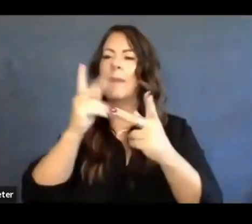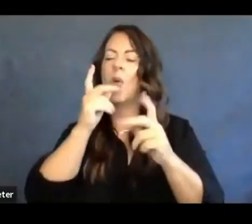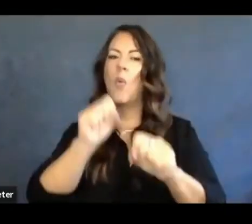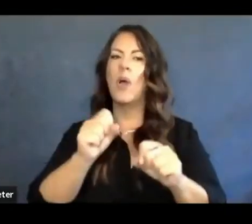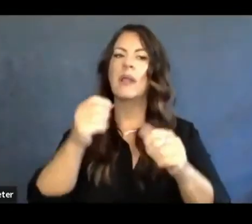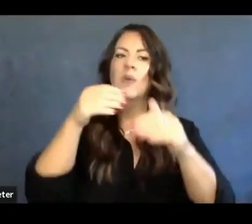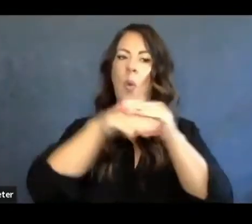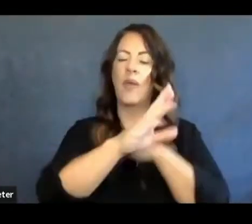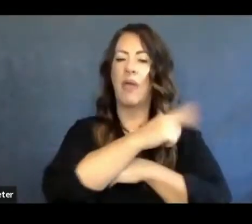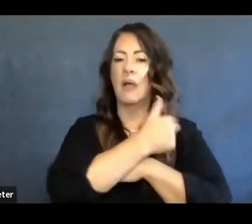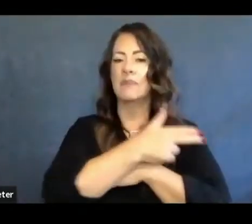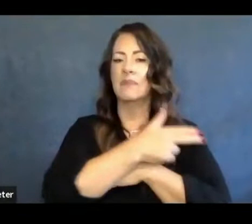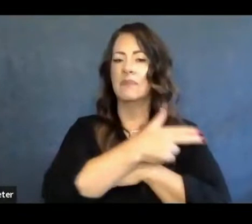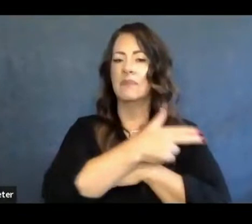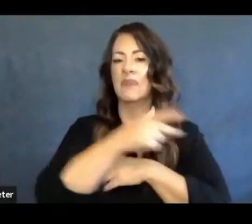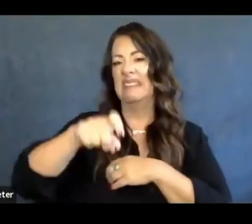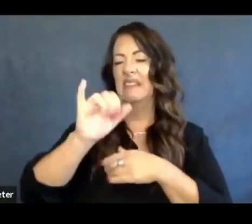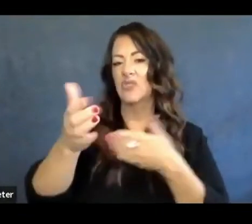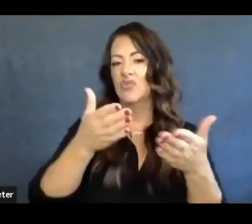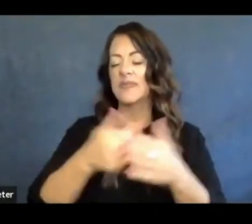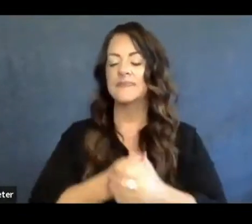Har, the Associated Press.